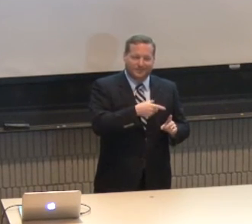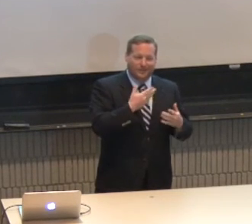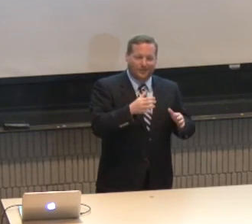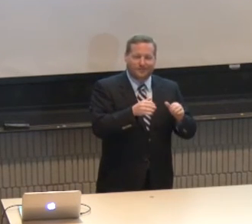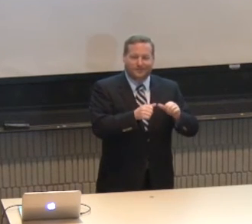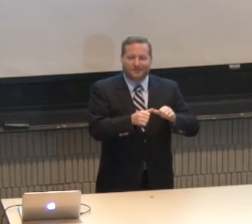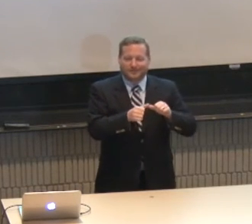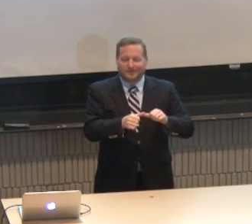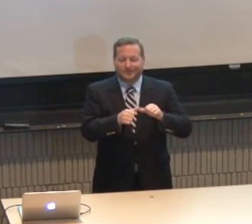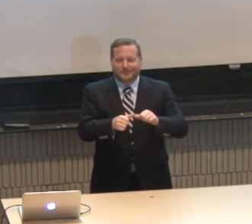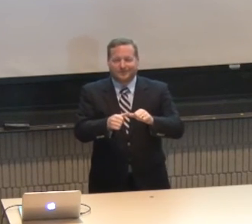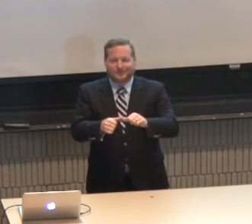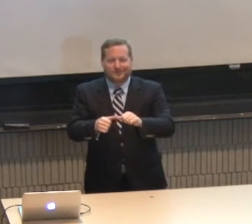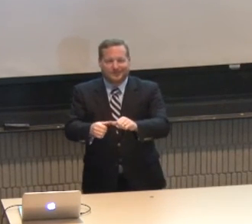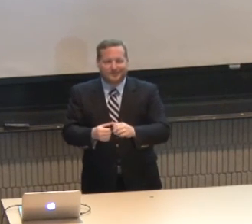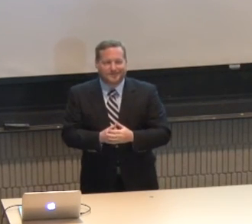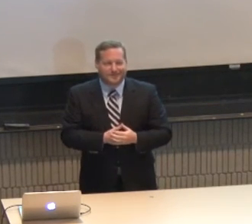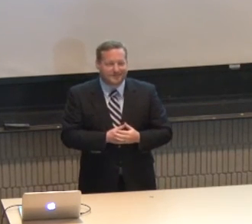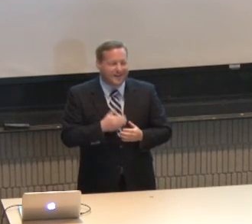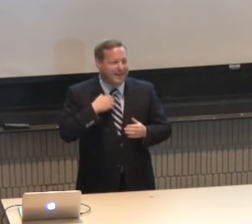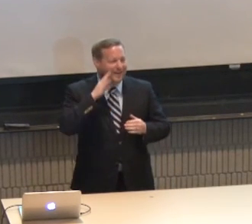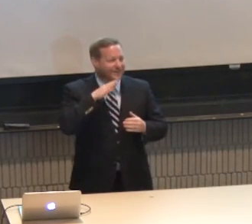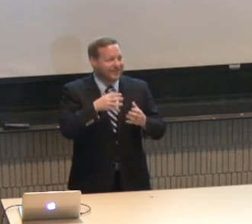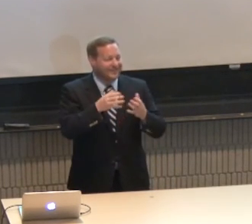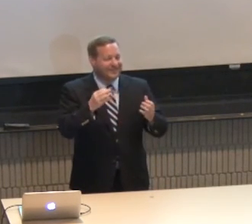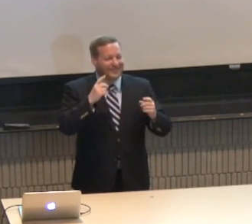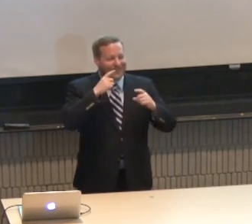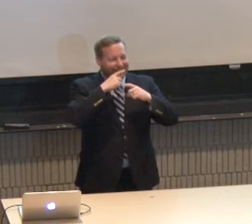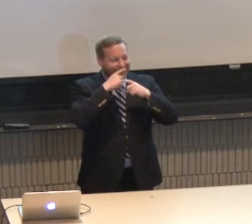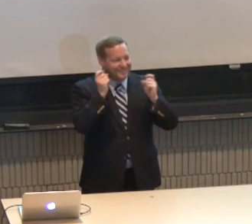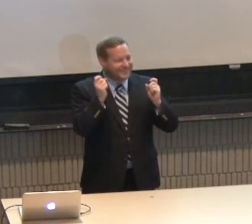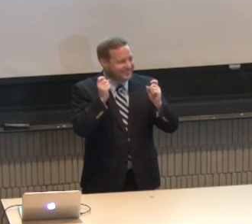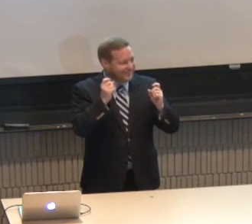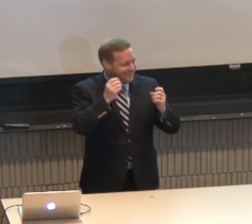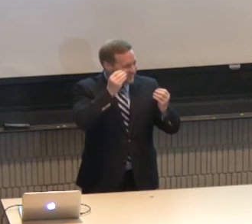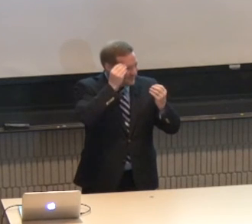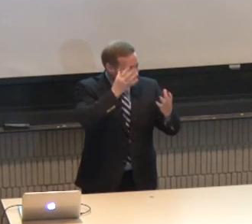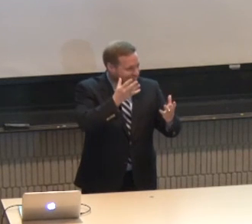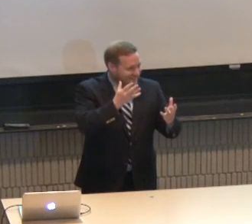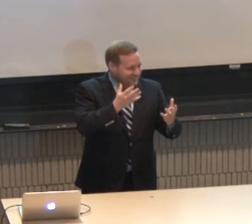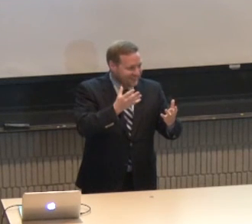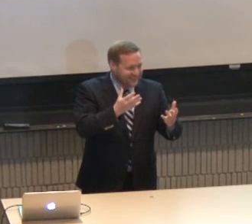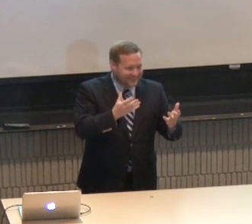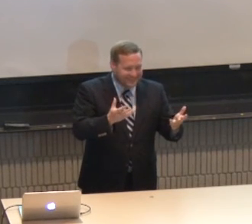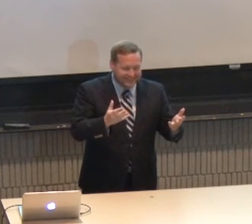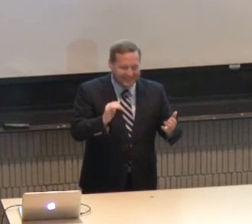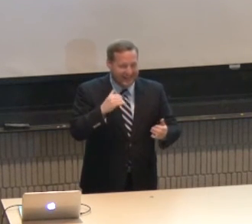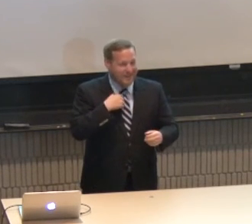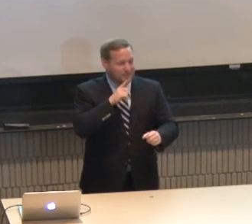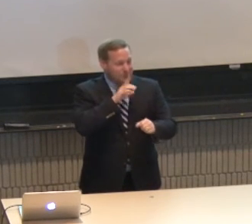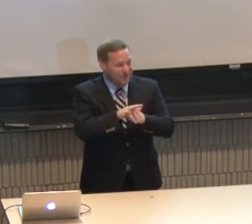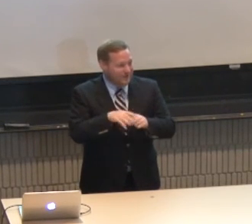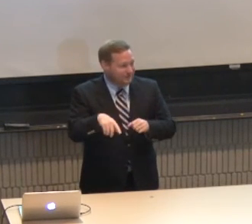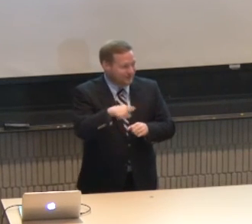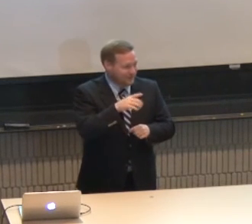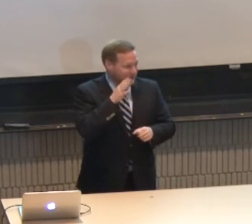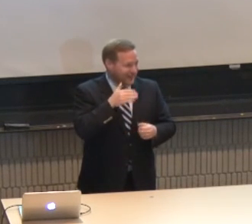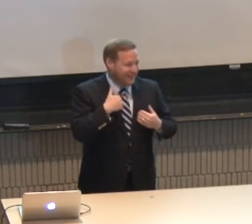tremendous history that is being perpetuated here. And it's an ugly history. I know it's not pretty information.